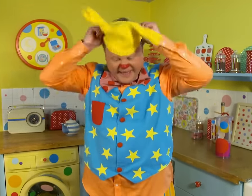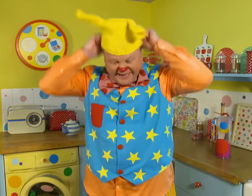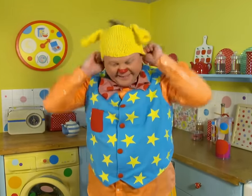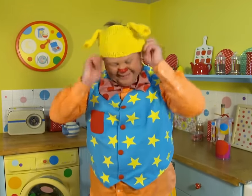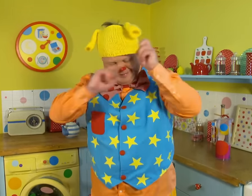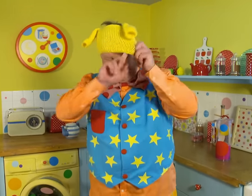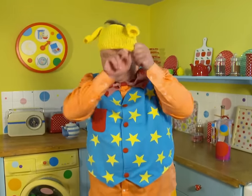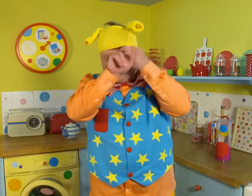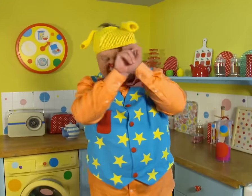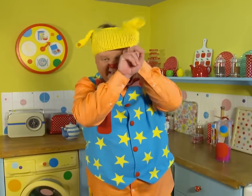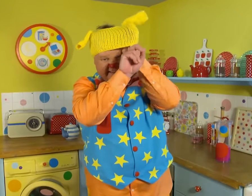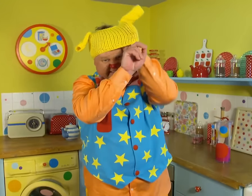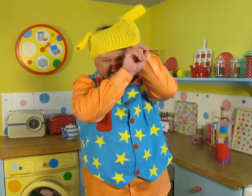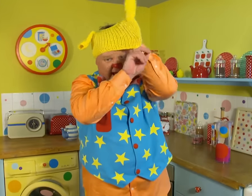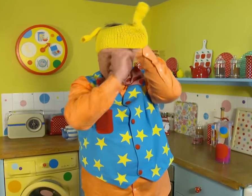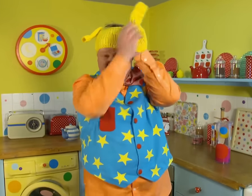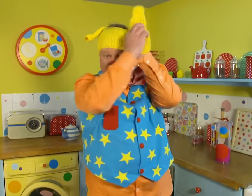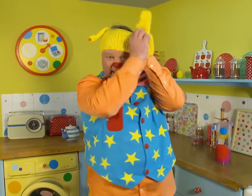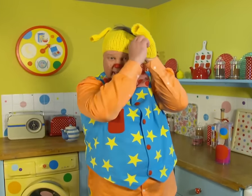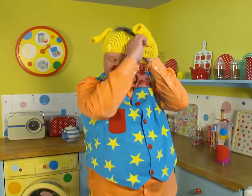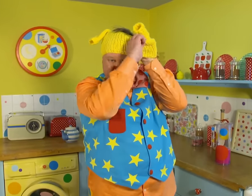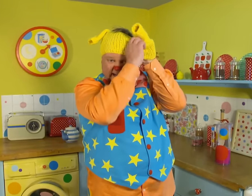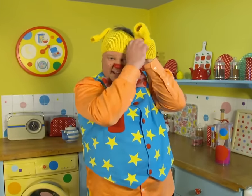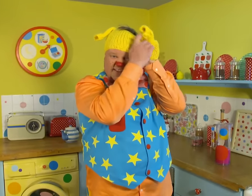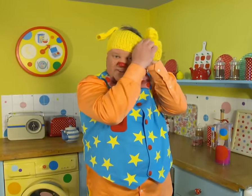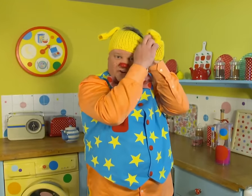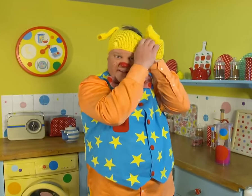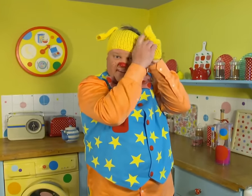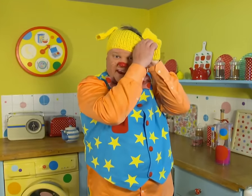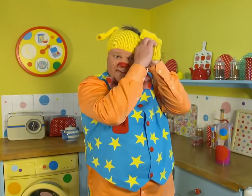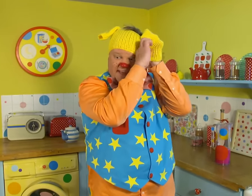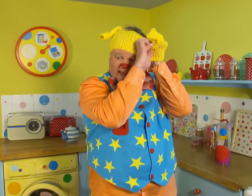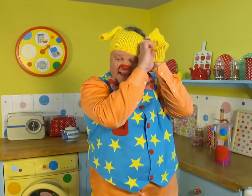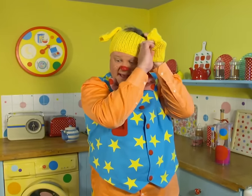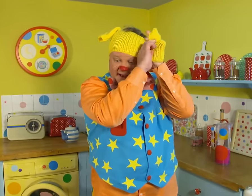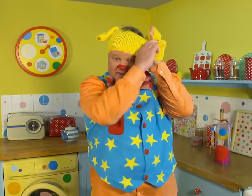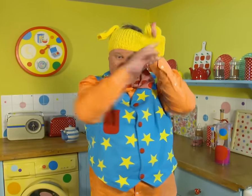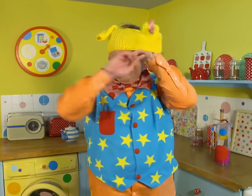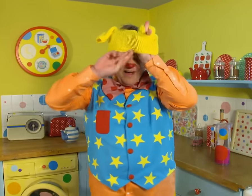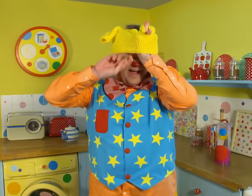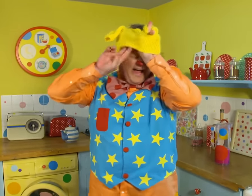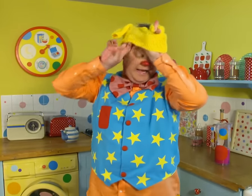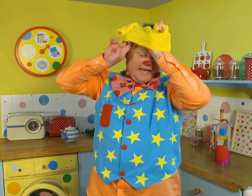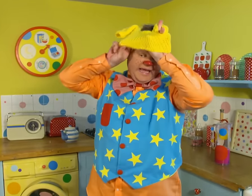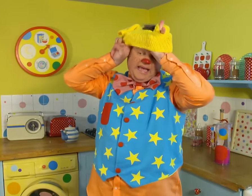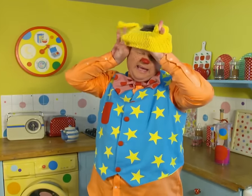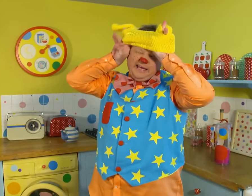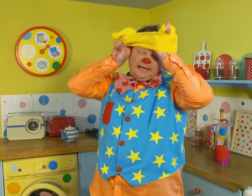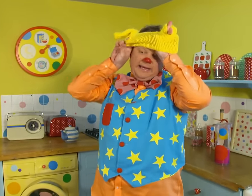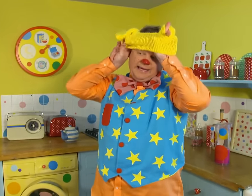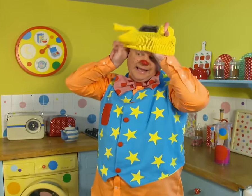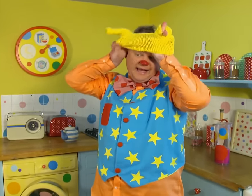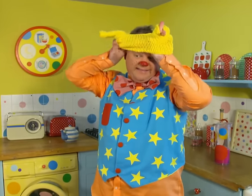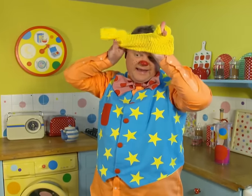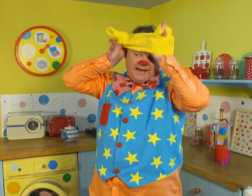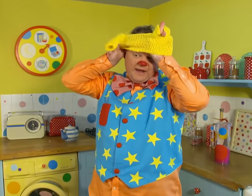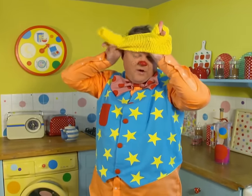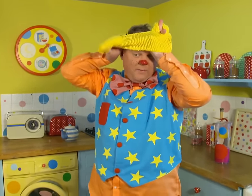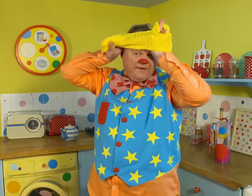bad. Just a little snug, maybe. A little stretch here and there. Should be fine. That's it. Almost